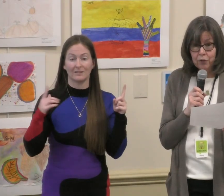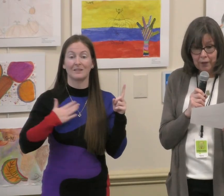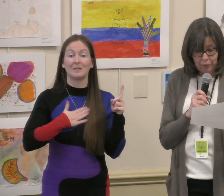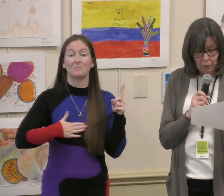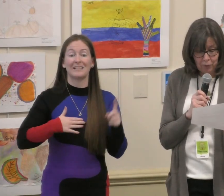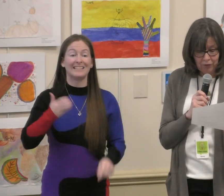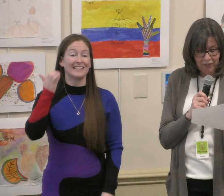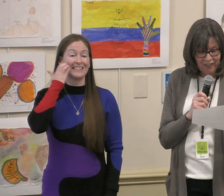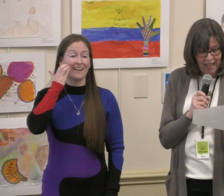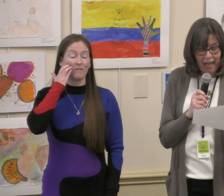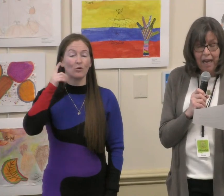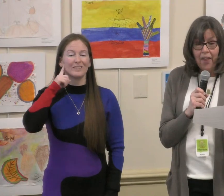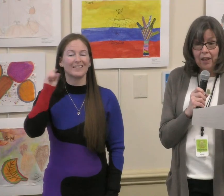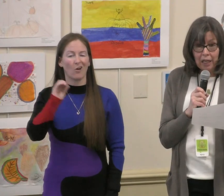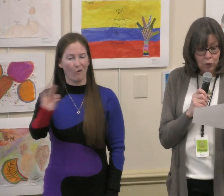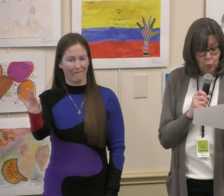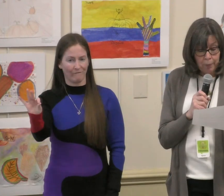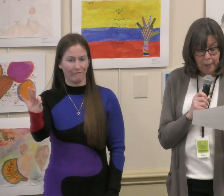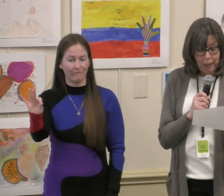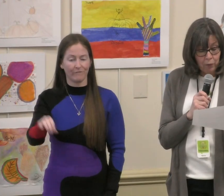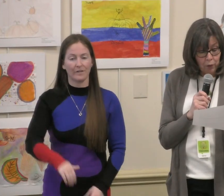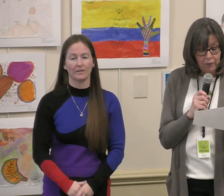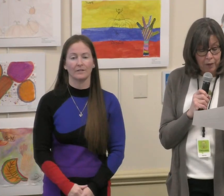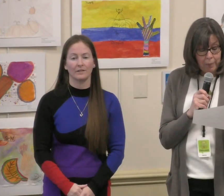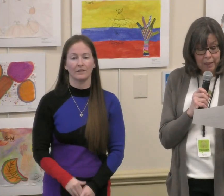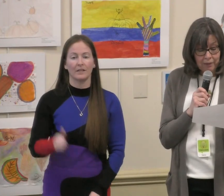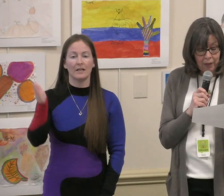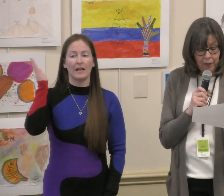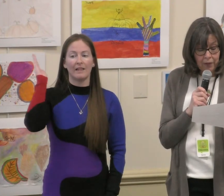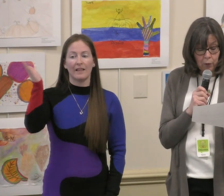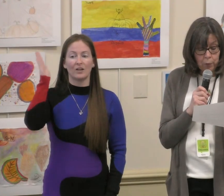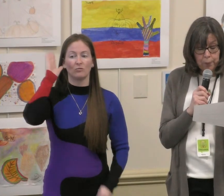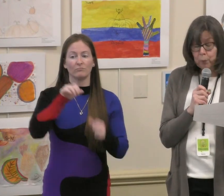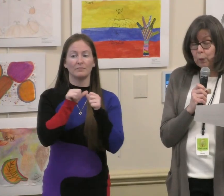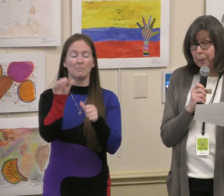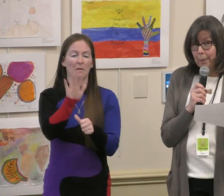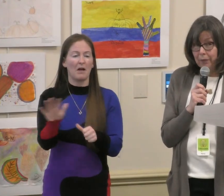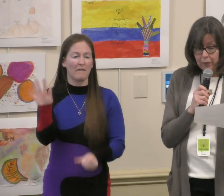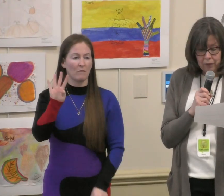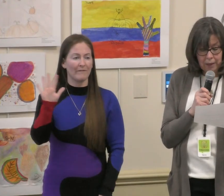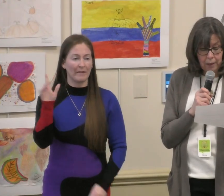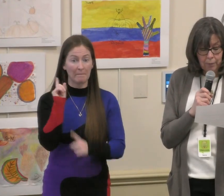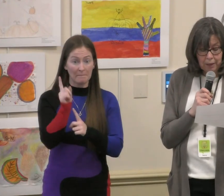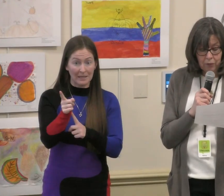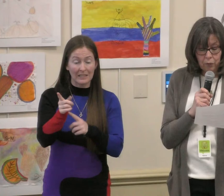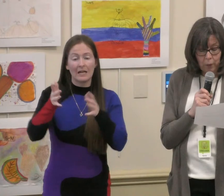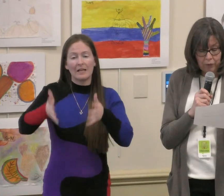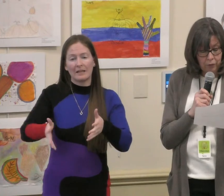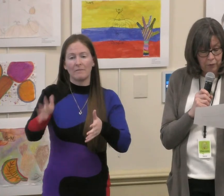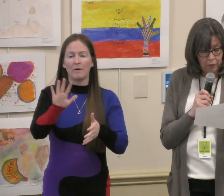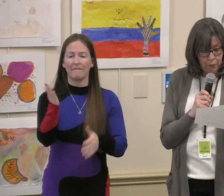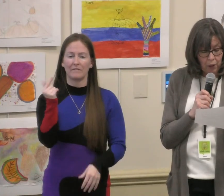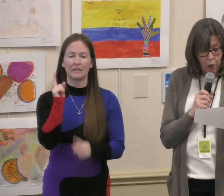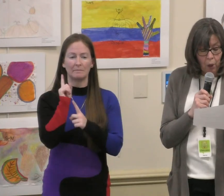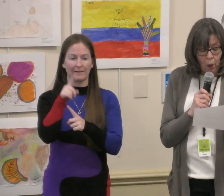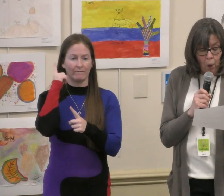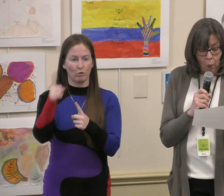cell phones. The lecture will be about 45 minutes, and then there will be about 15 minutes of questions. We have